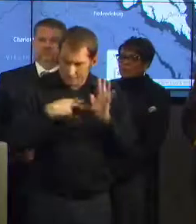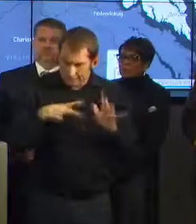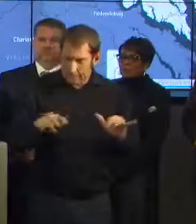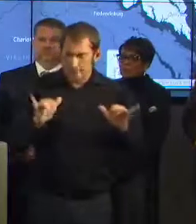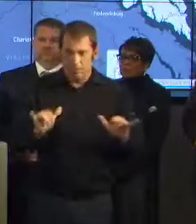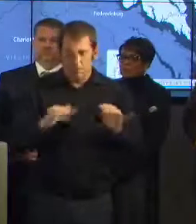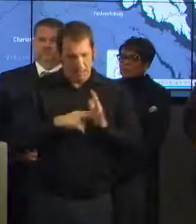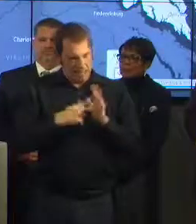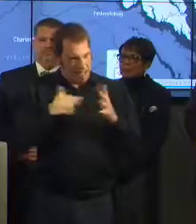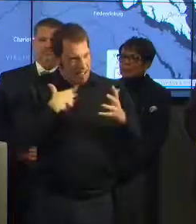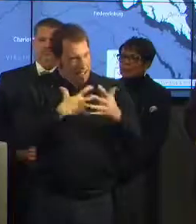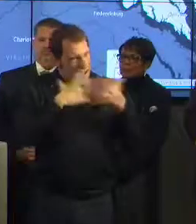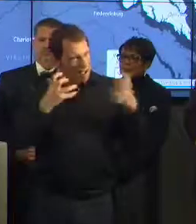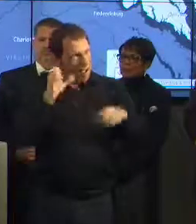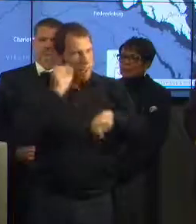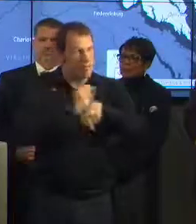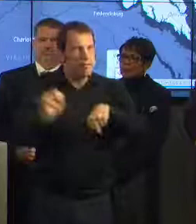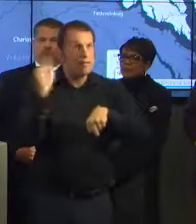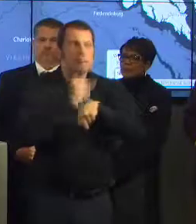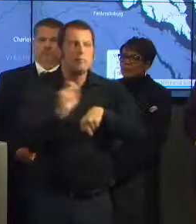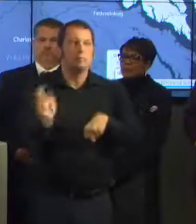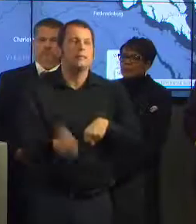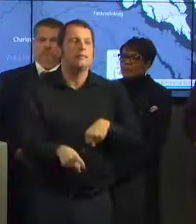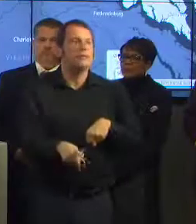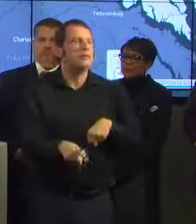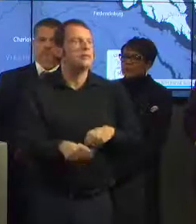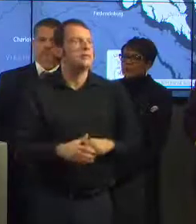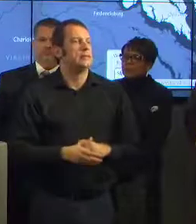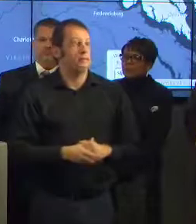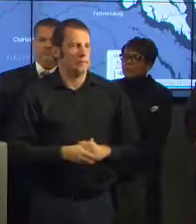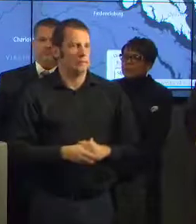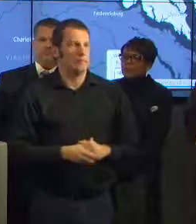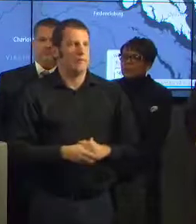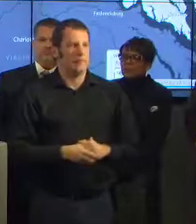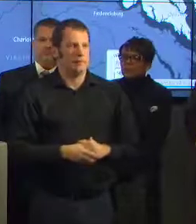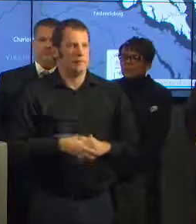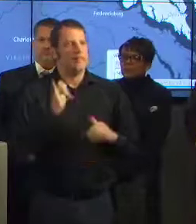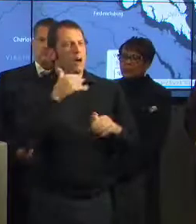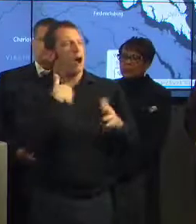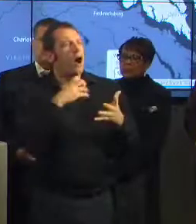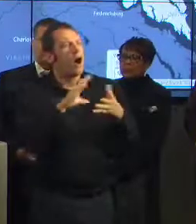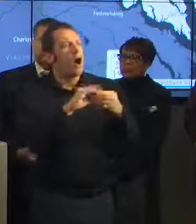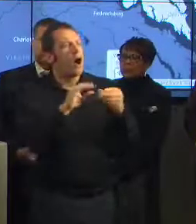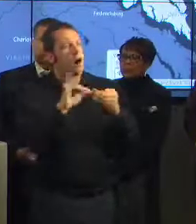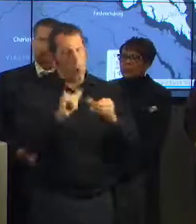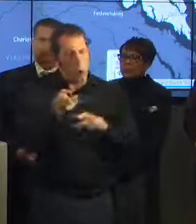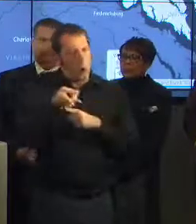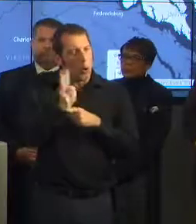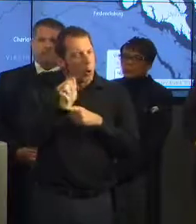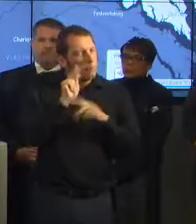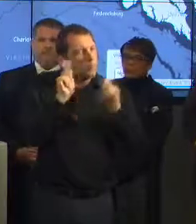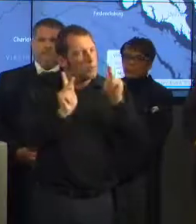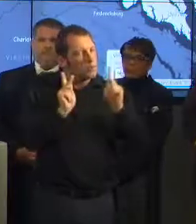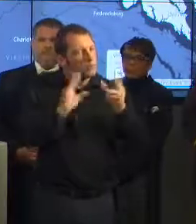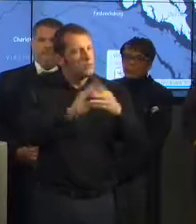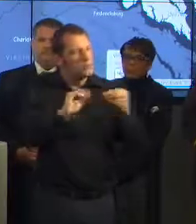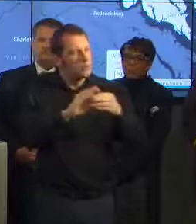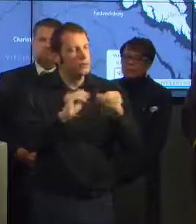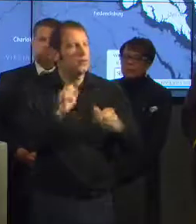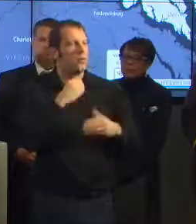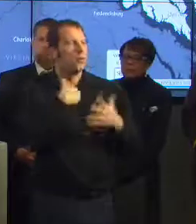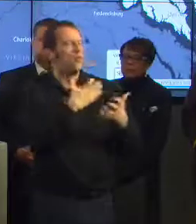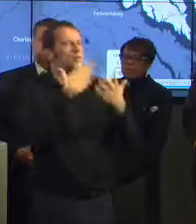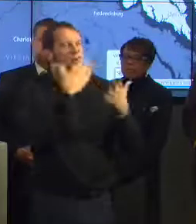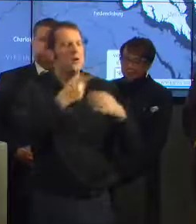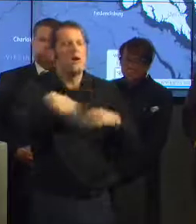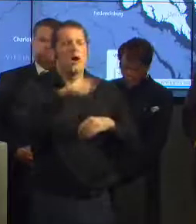share that human story. So again, I'd like to thank the governor. As an emergency management professional, it gives me great honor to have been asked to lead